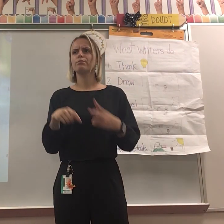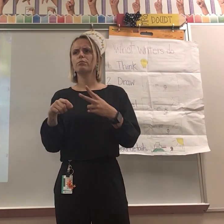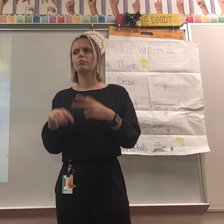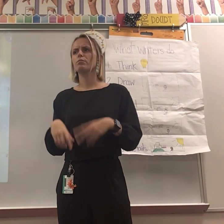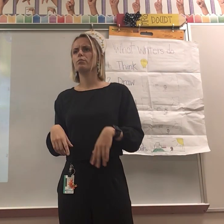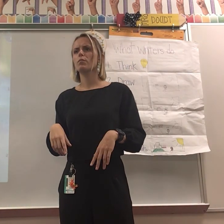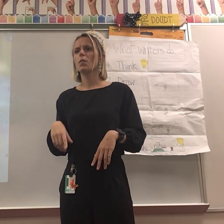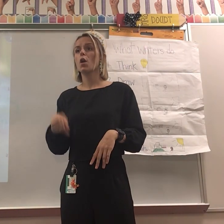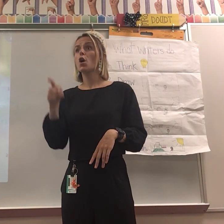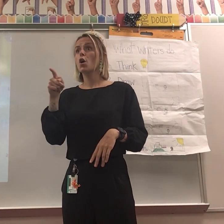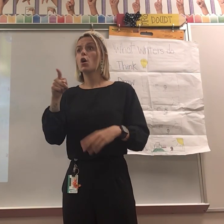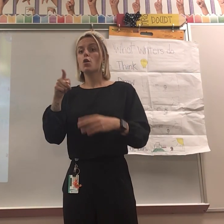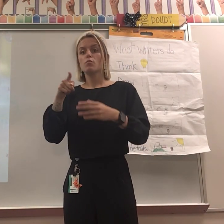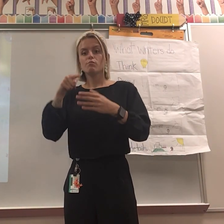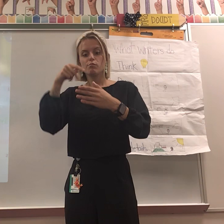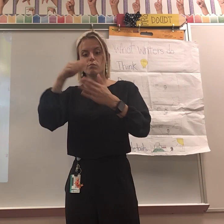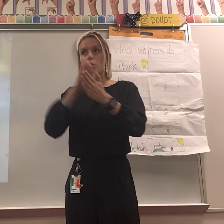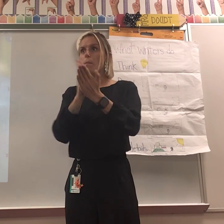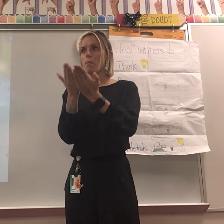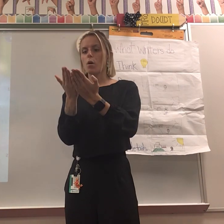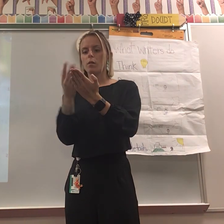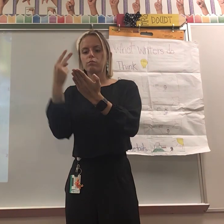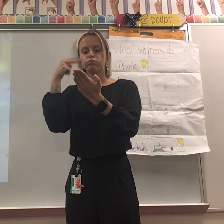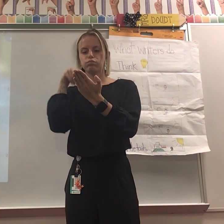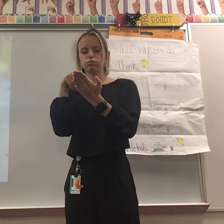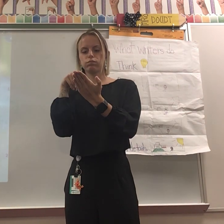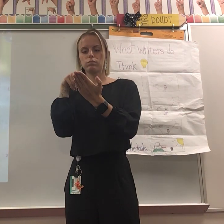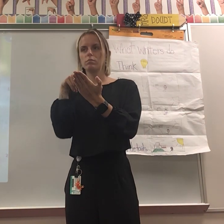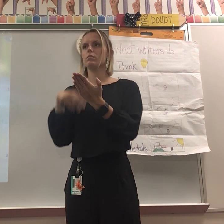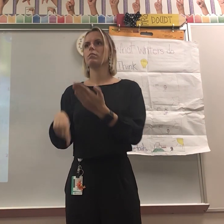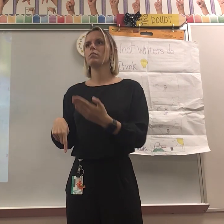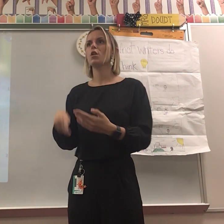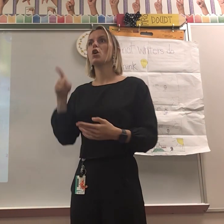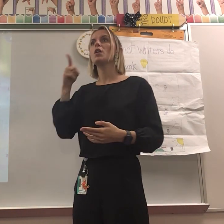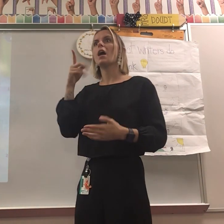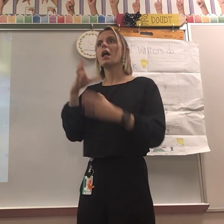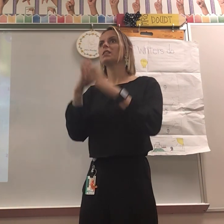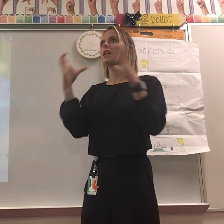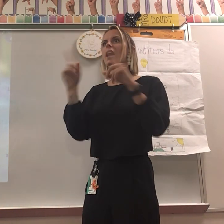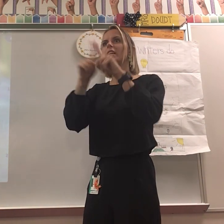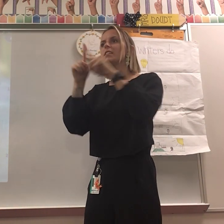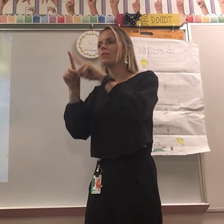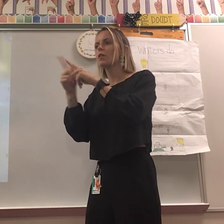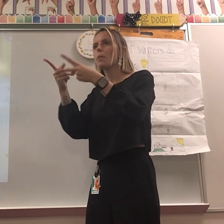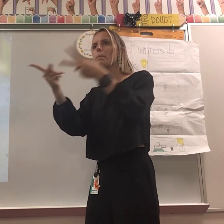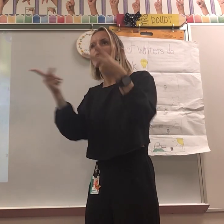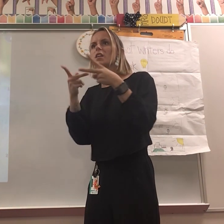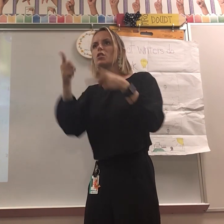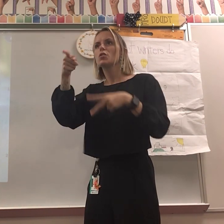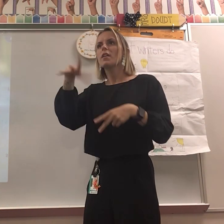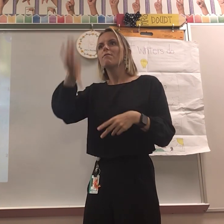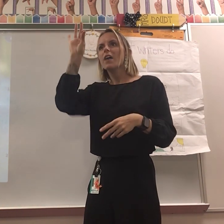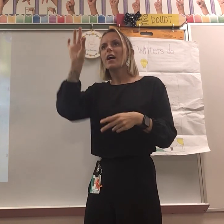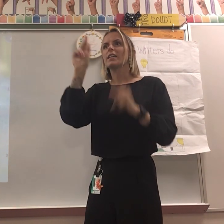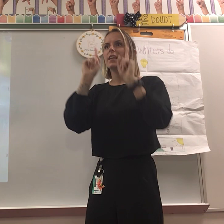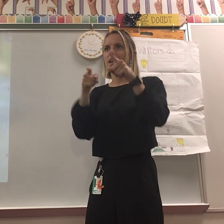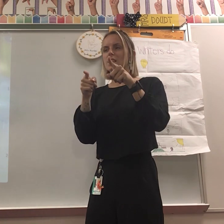You could look in your book. Very good. So there's lots of places to know the answer, so I'll ask my question one more time. What is the name